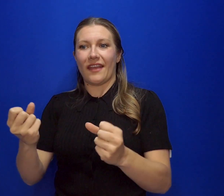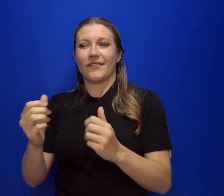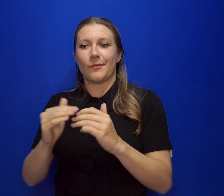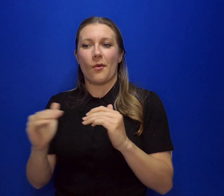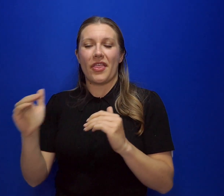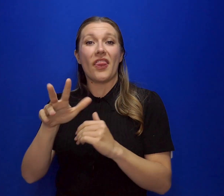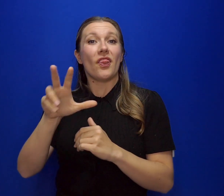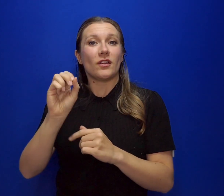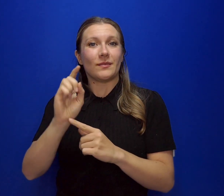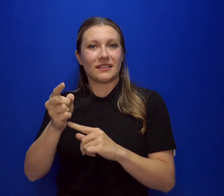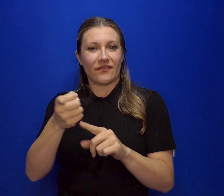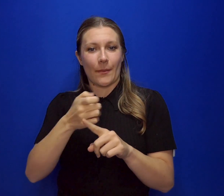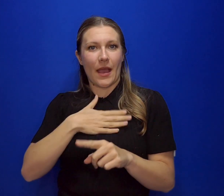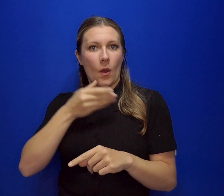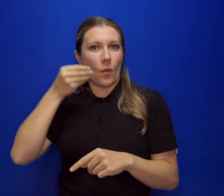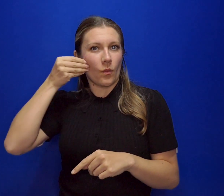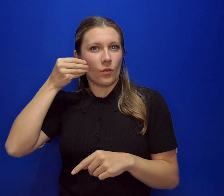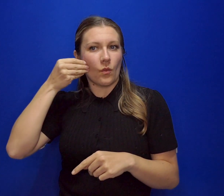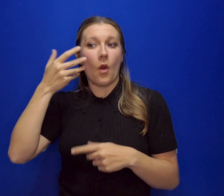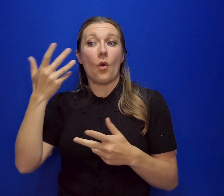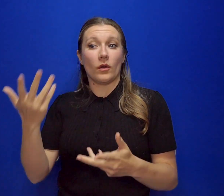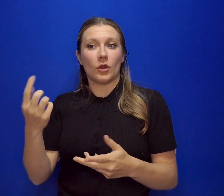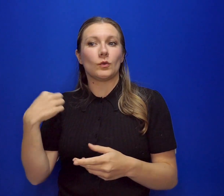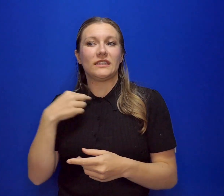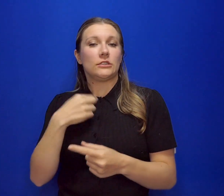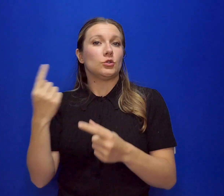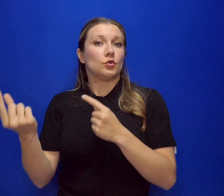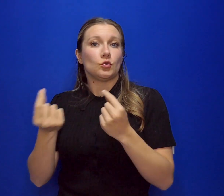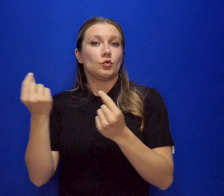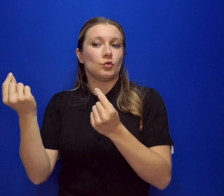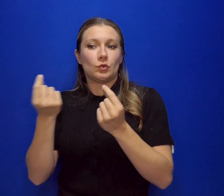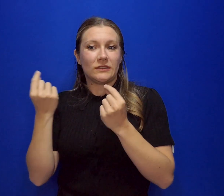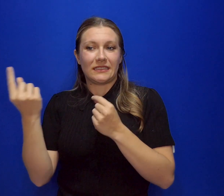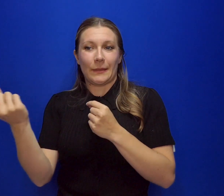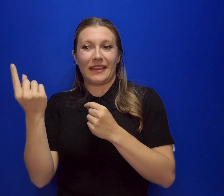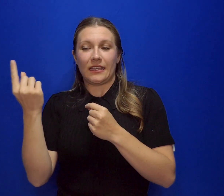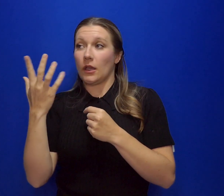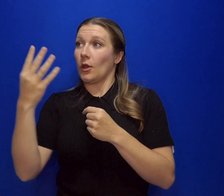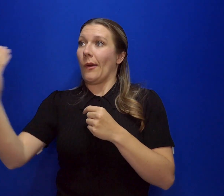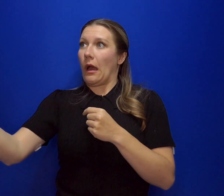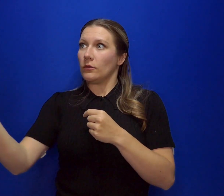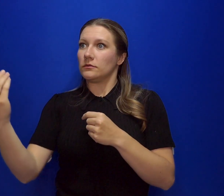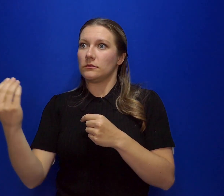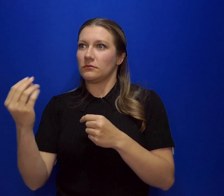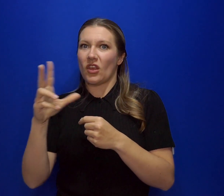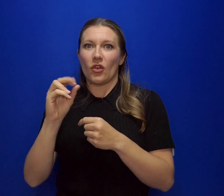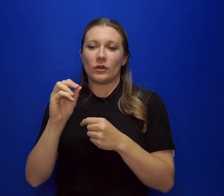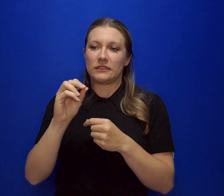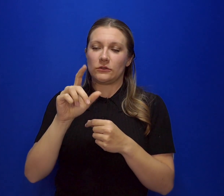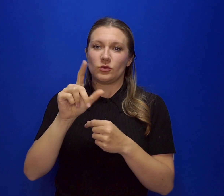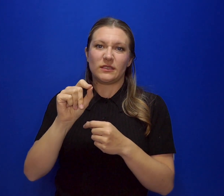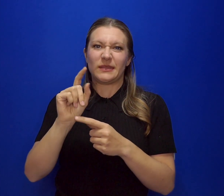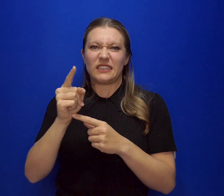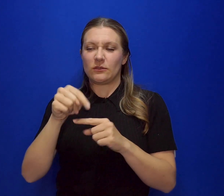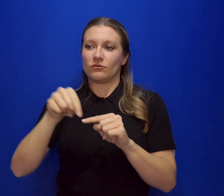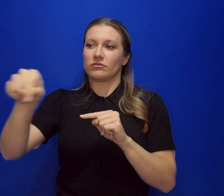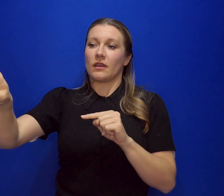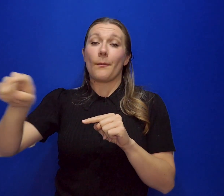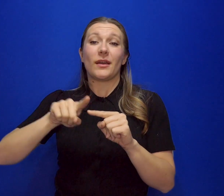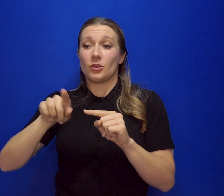more than 30 minutes from my home, or we're doing something like you're going to go somewhere 20, 30 minutes away, but you plan on being there for